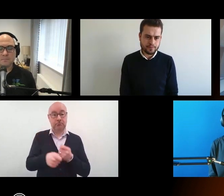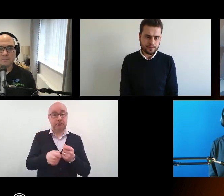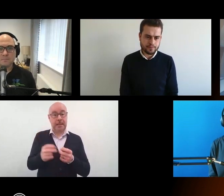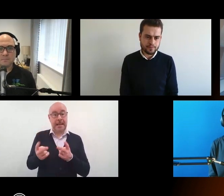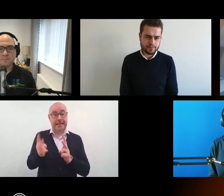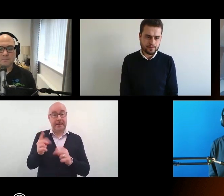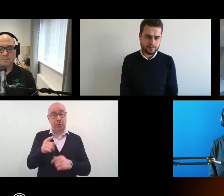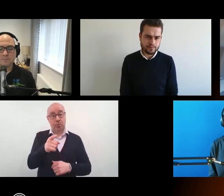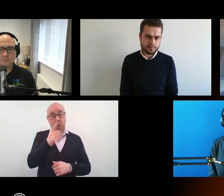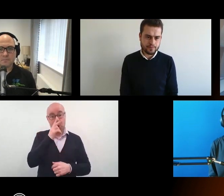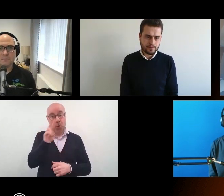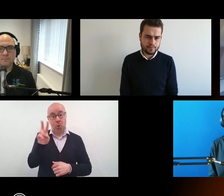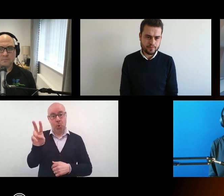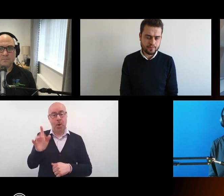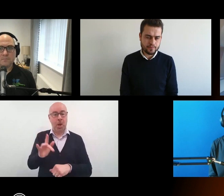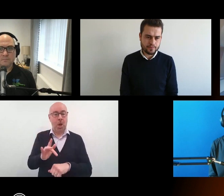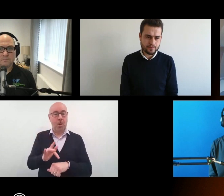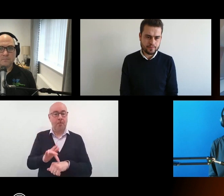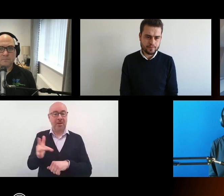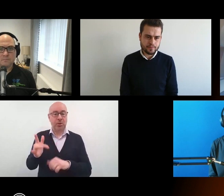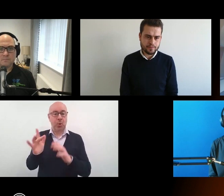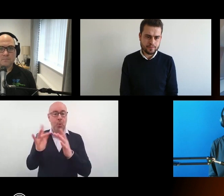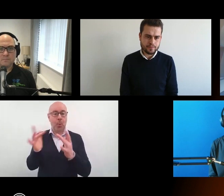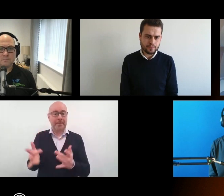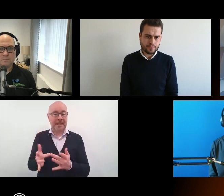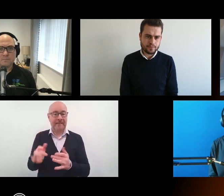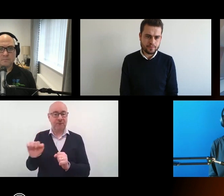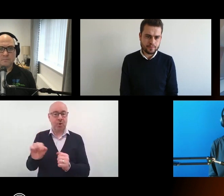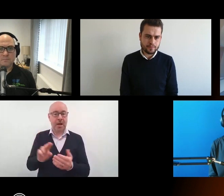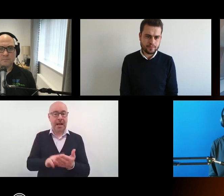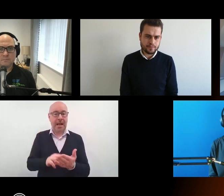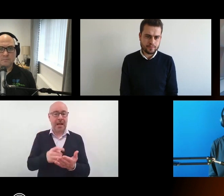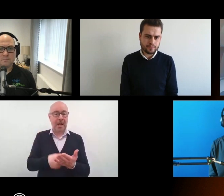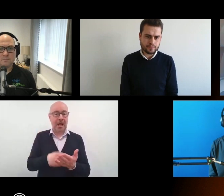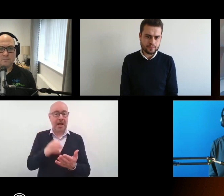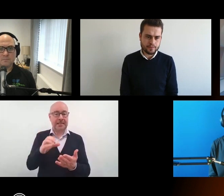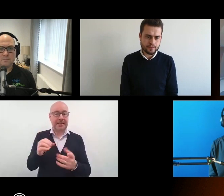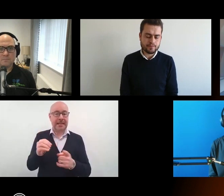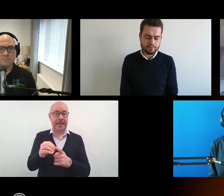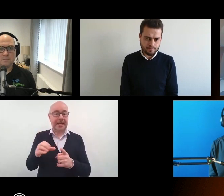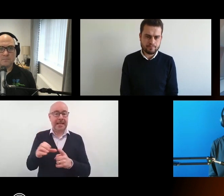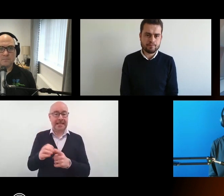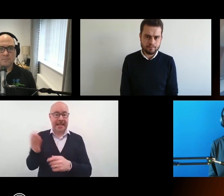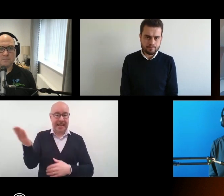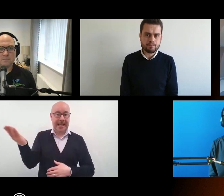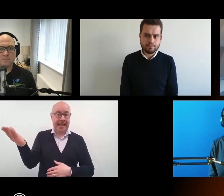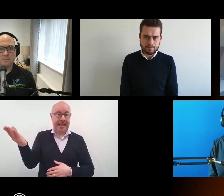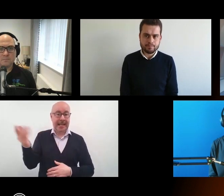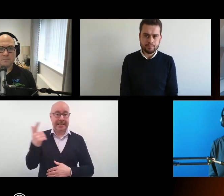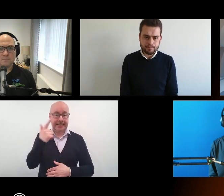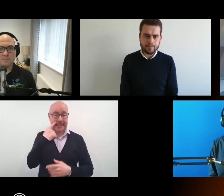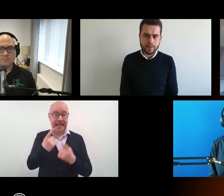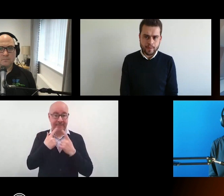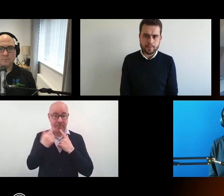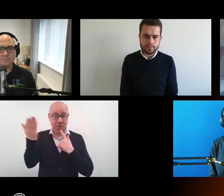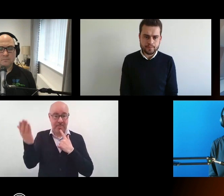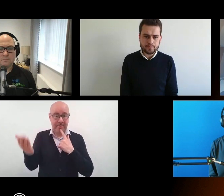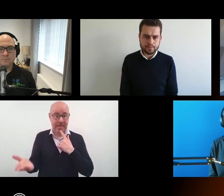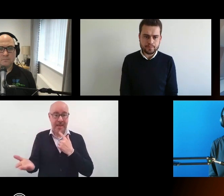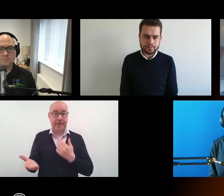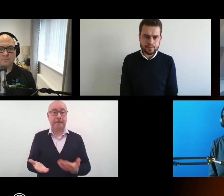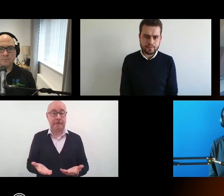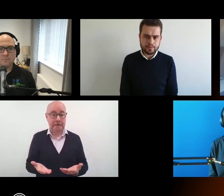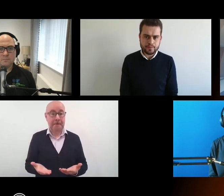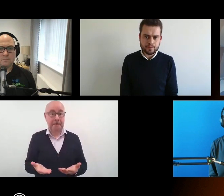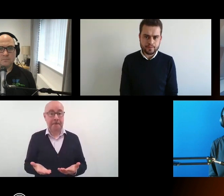the professional website, which is NRCPD, and find out more information.